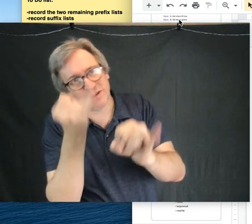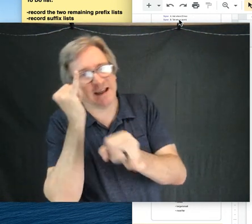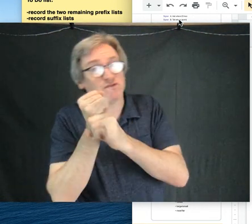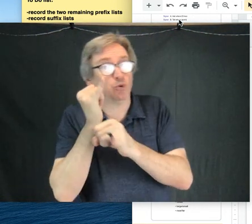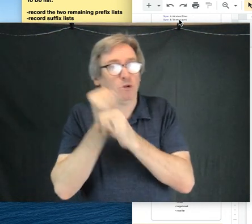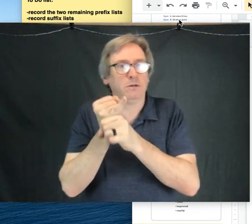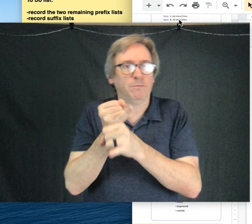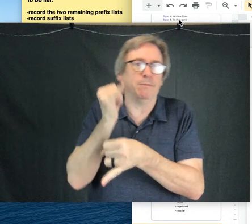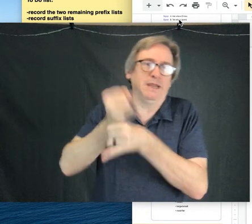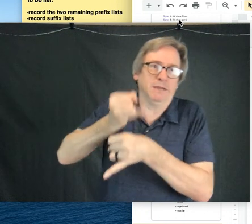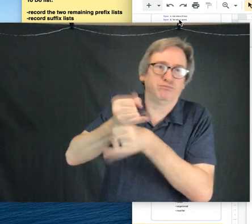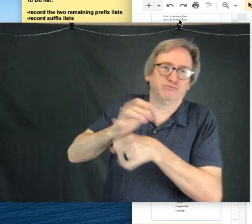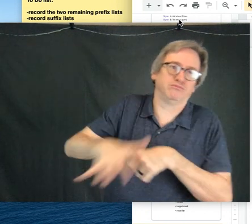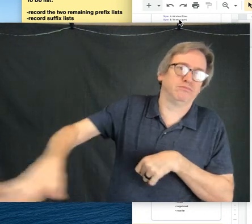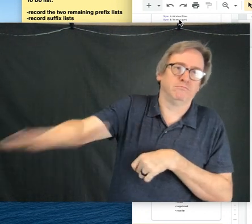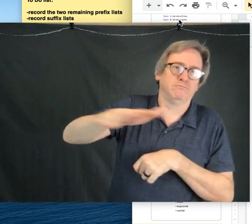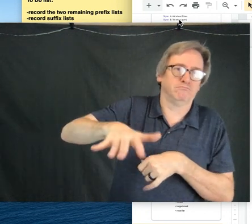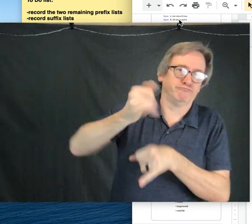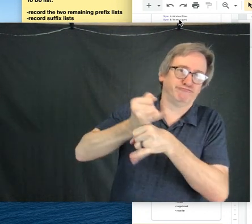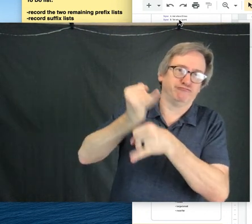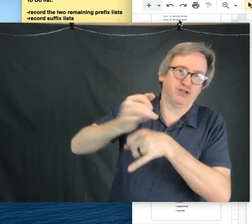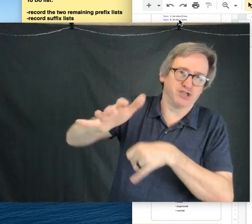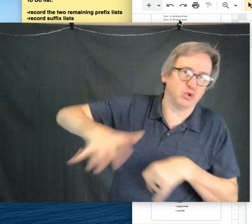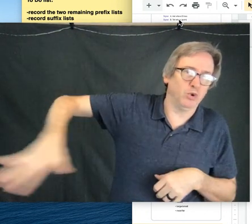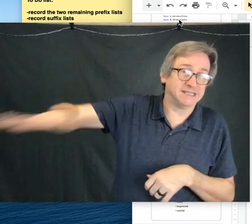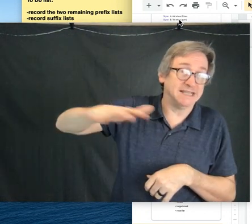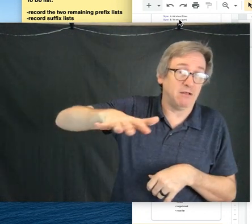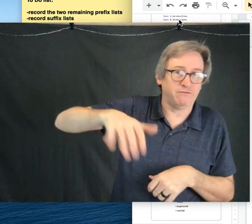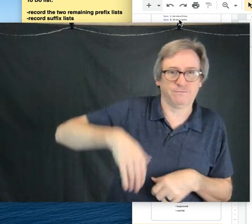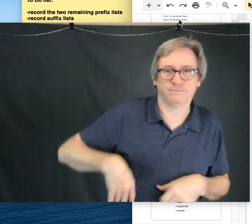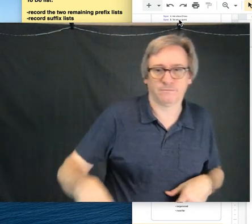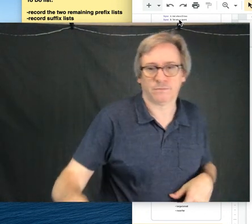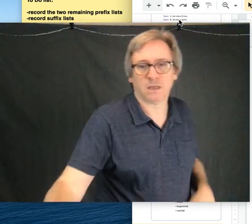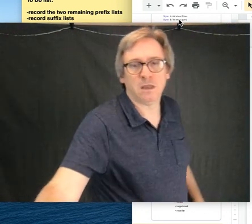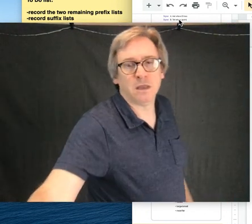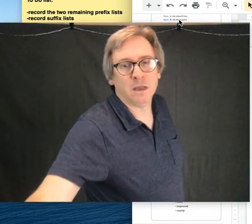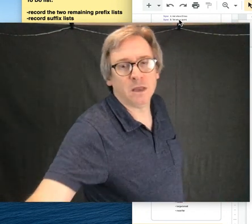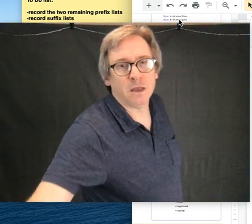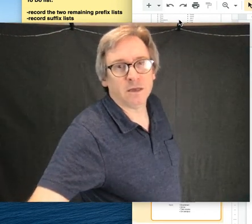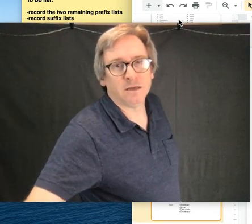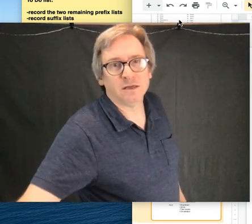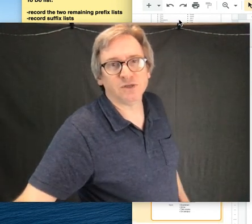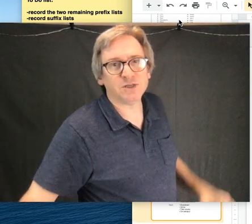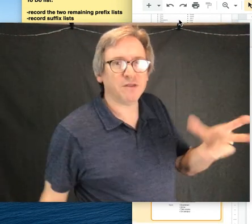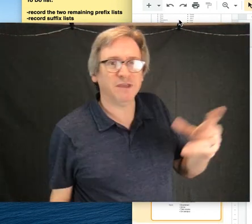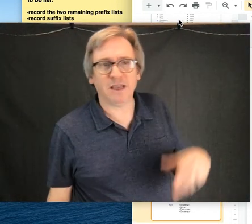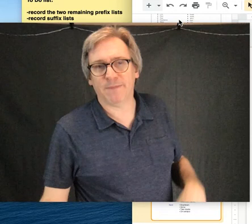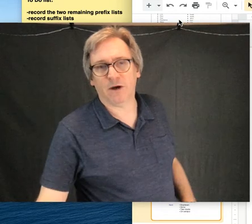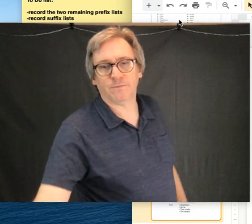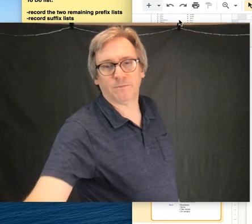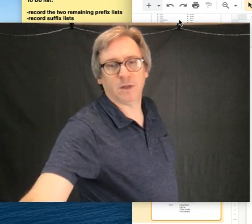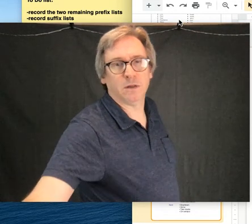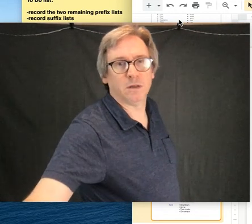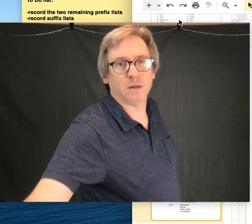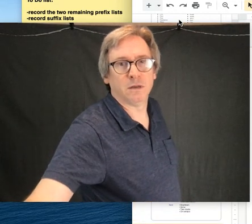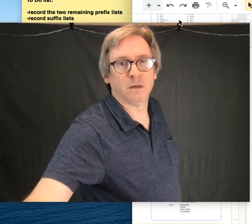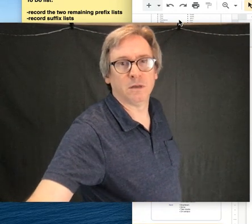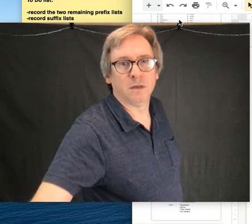sign for the deaf school, but meaning the school itself. So I want you to think about,